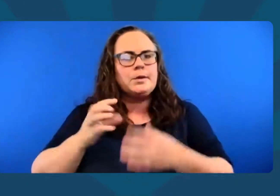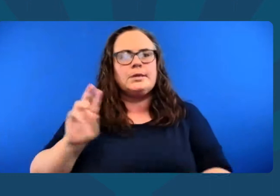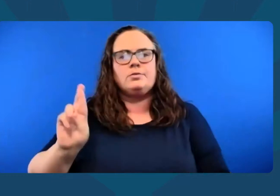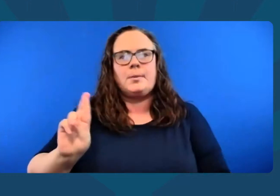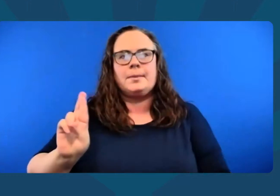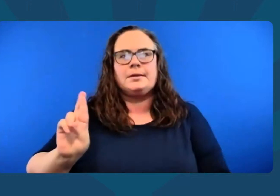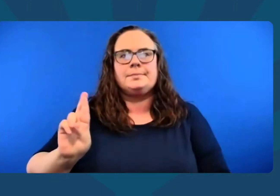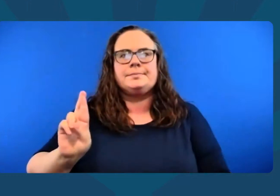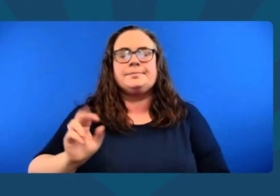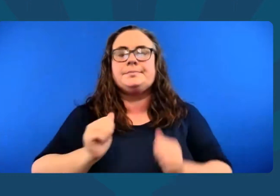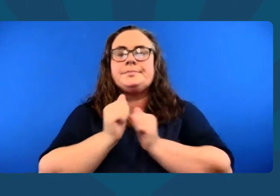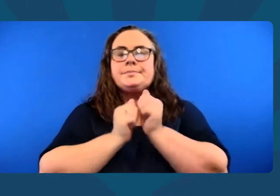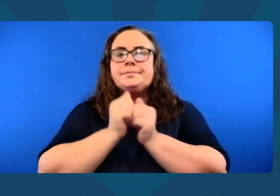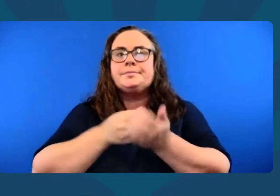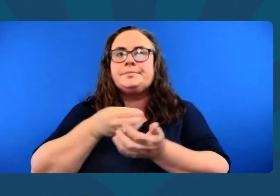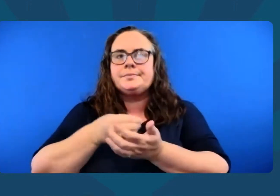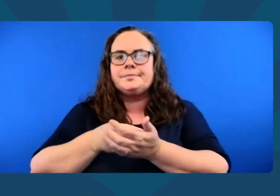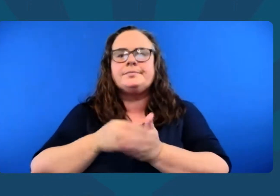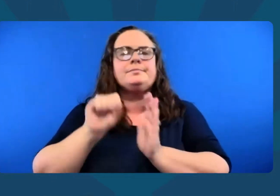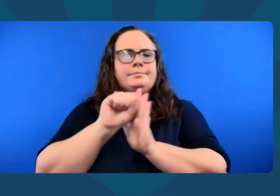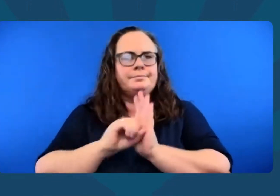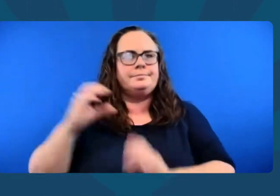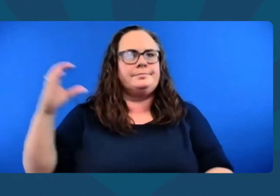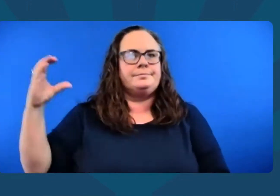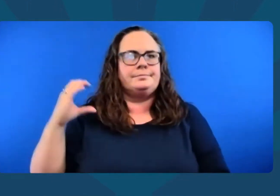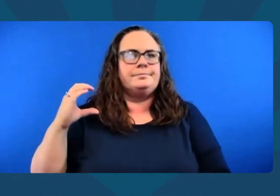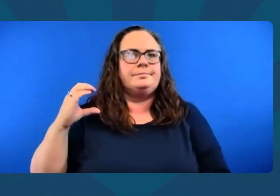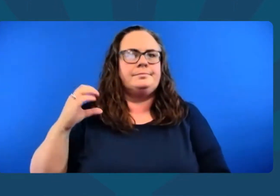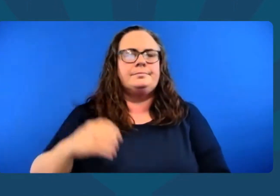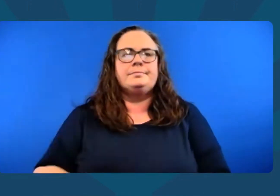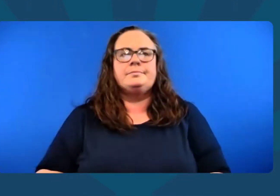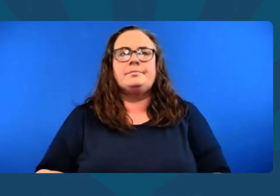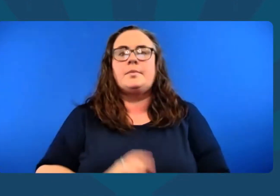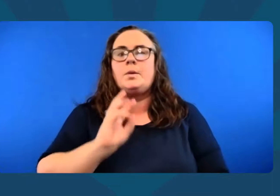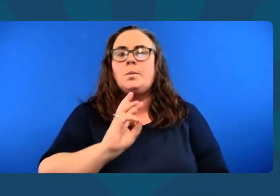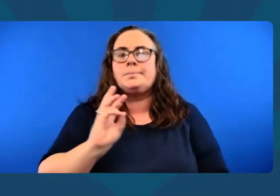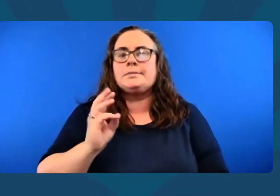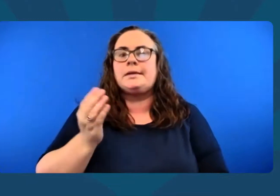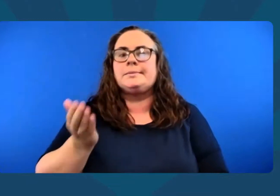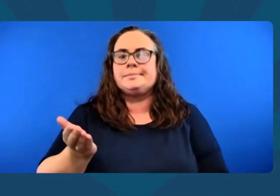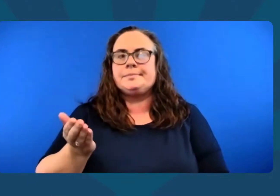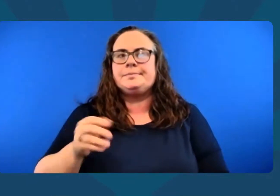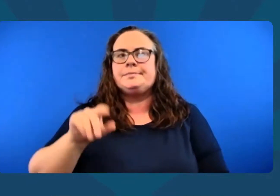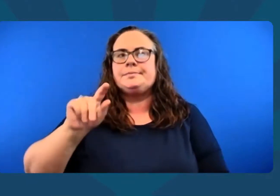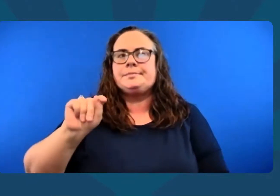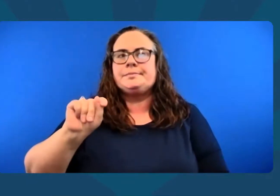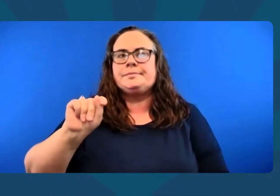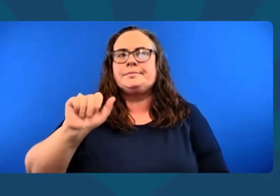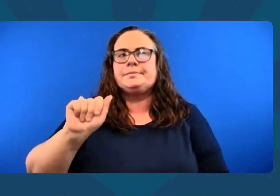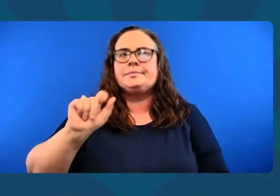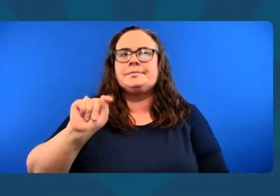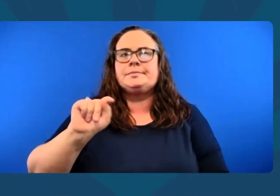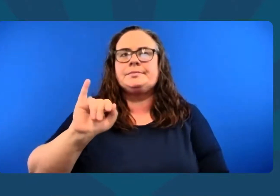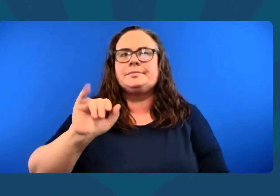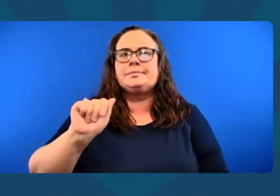Party, Republican. Campaign funding, participating. Website,